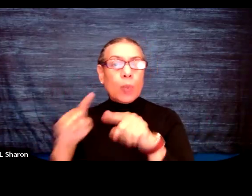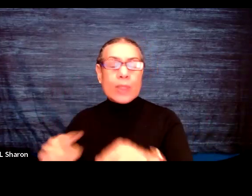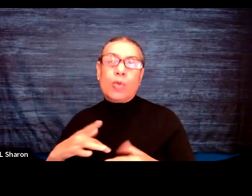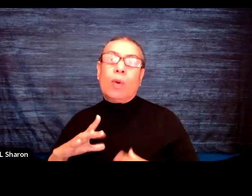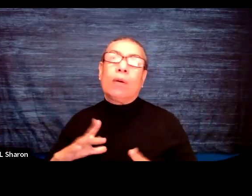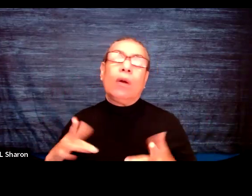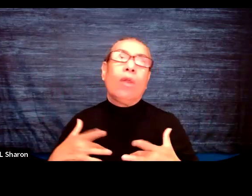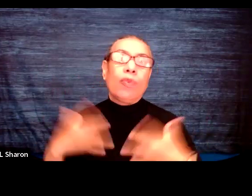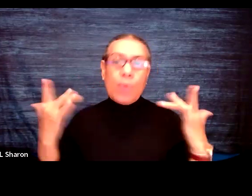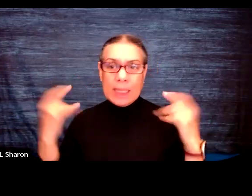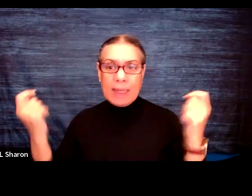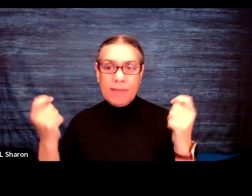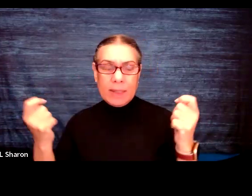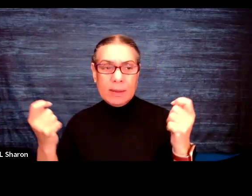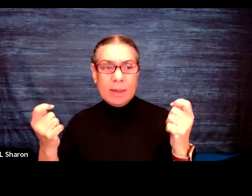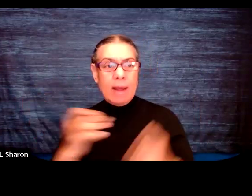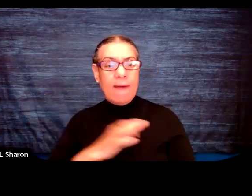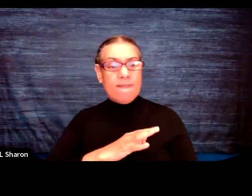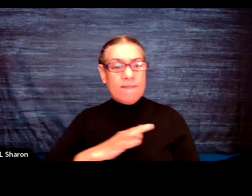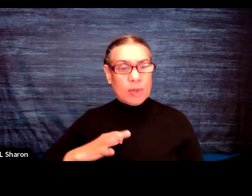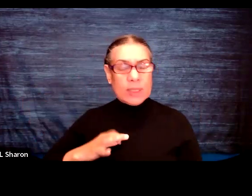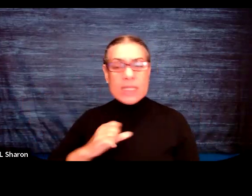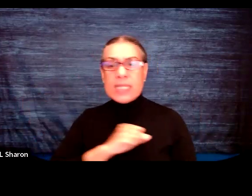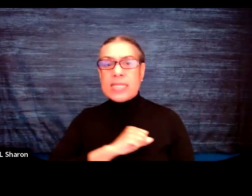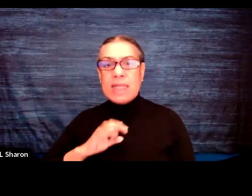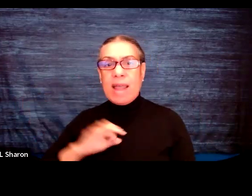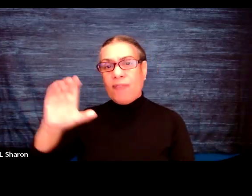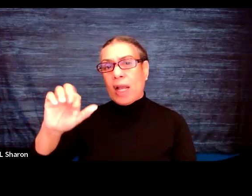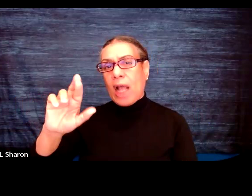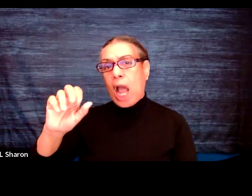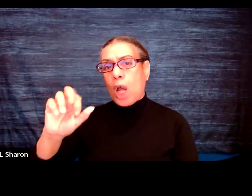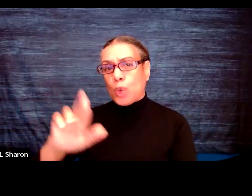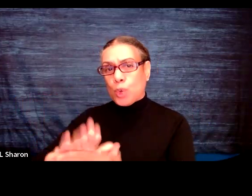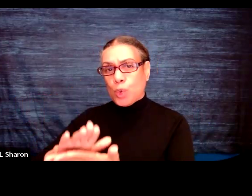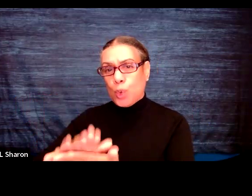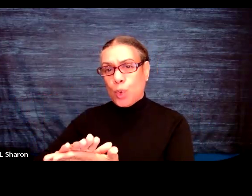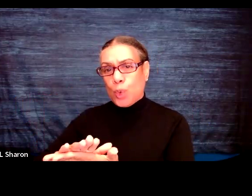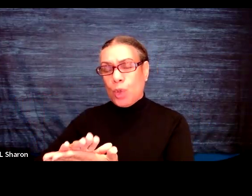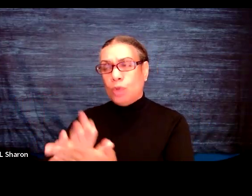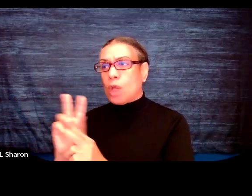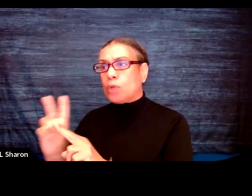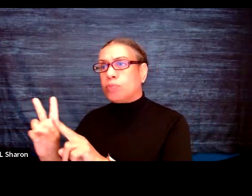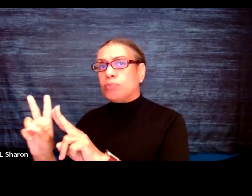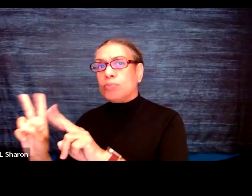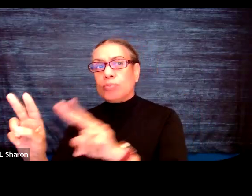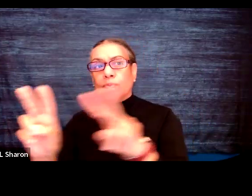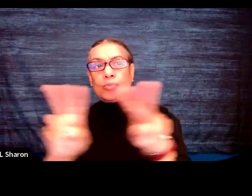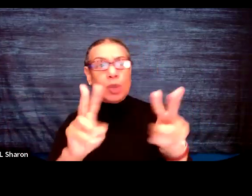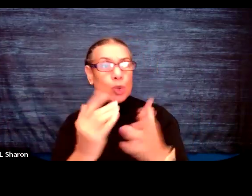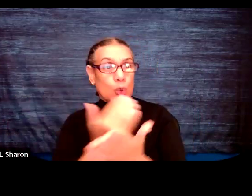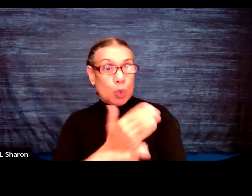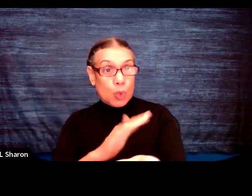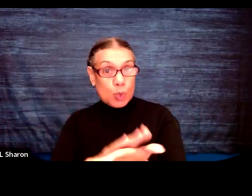and it was the faculty and staff of the Carter School getting a chance to tour the new Carter School that is under